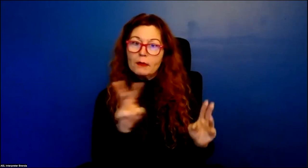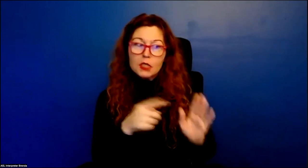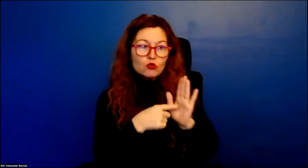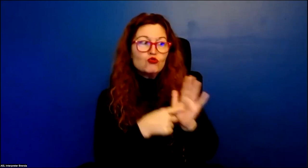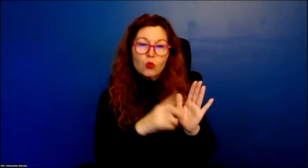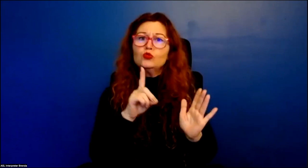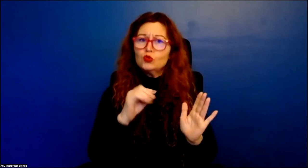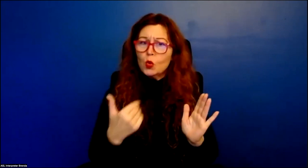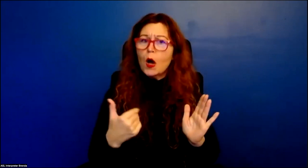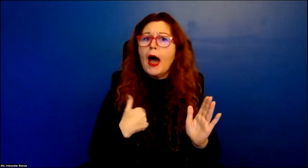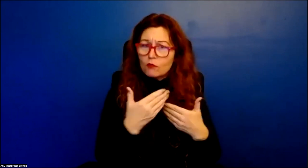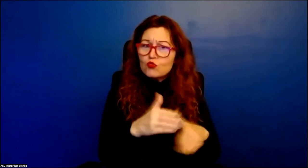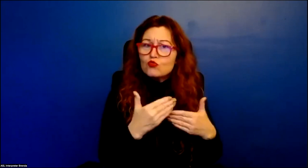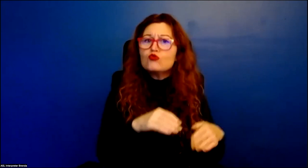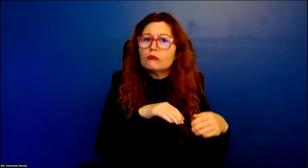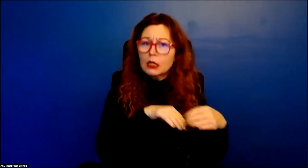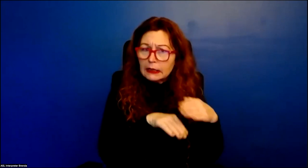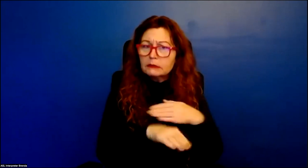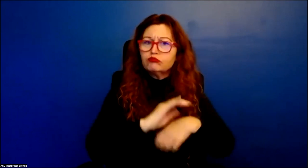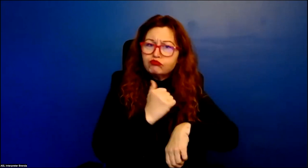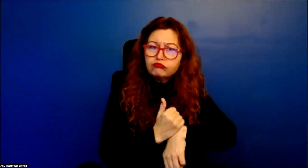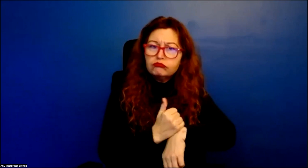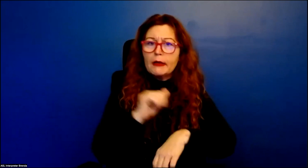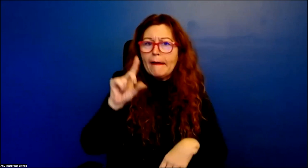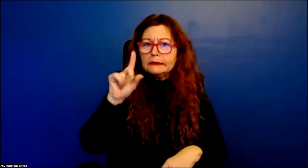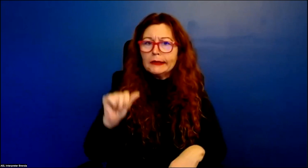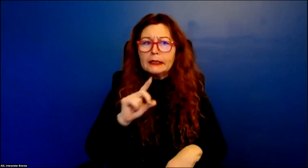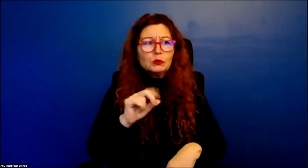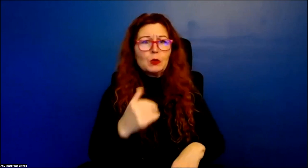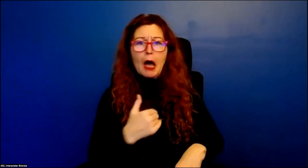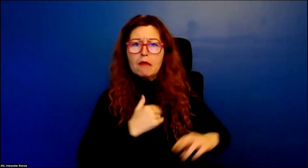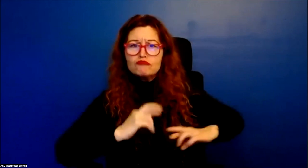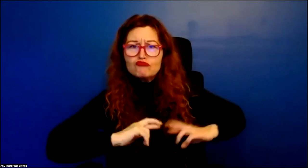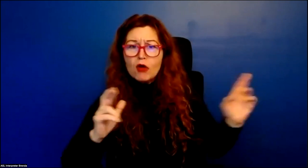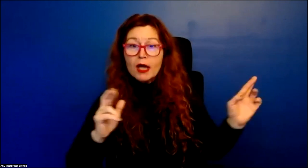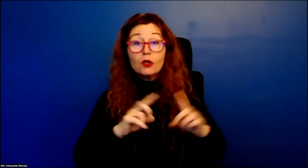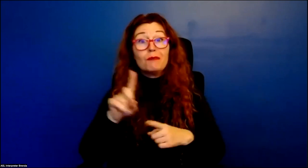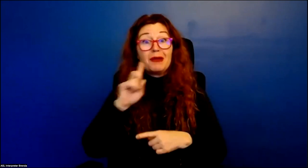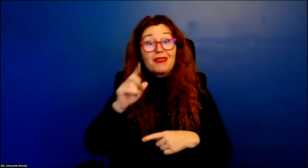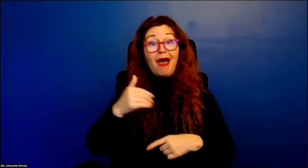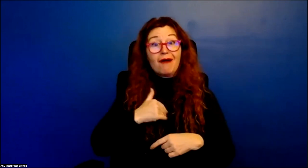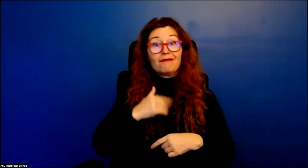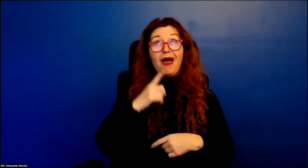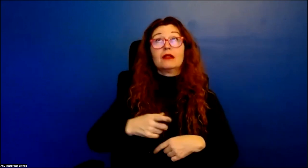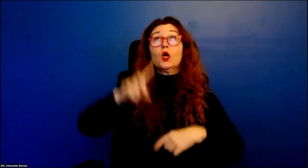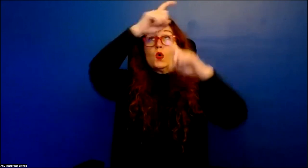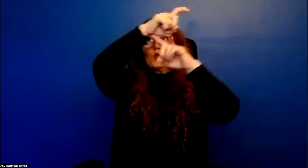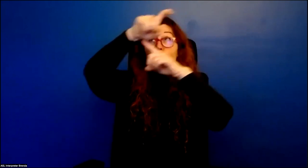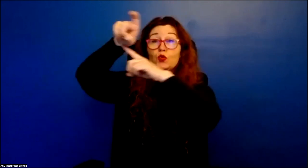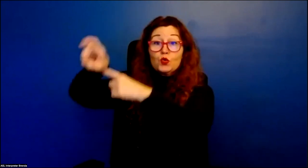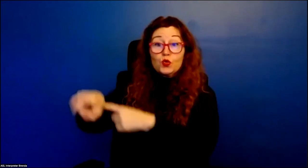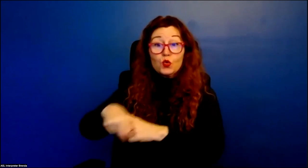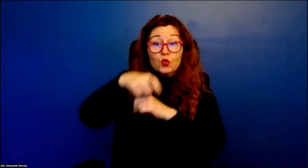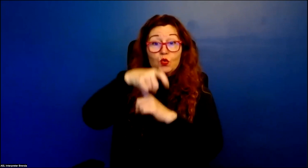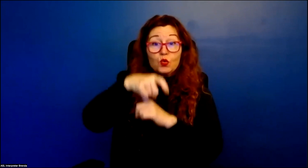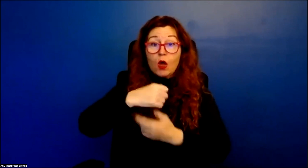there's a Hoyer lift that can take them from the wheelchair to the bed. All of these things are the most important thing to you. And